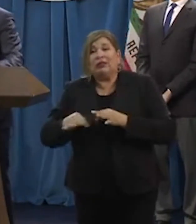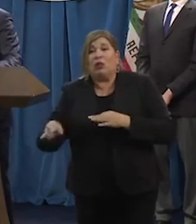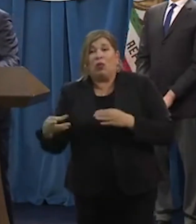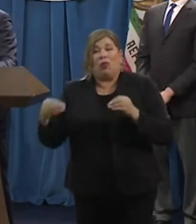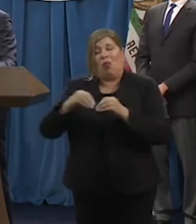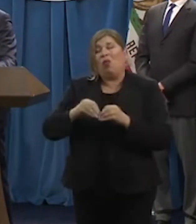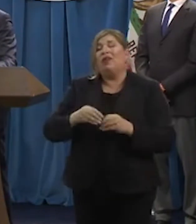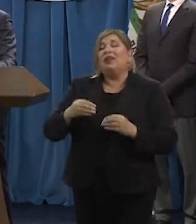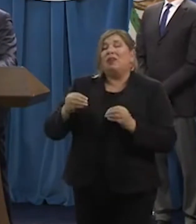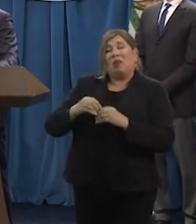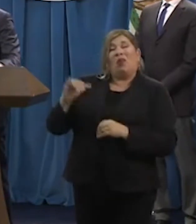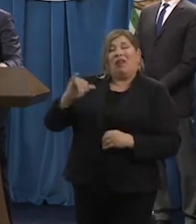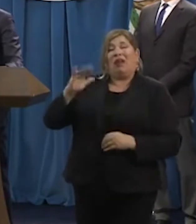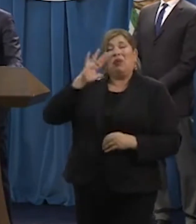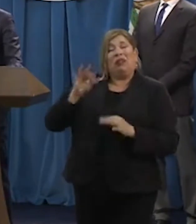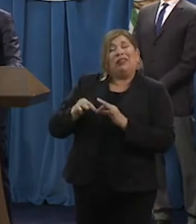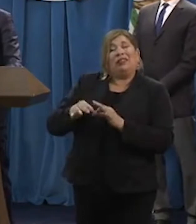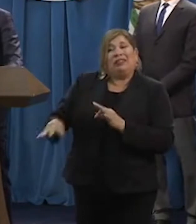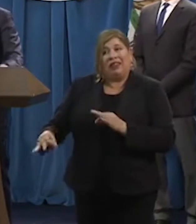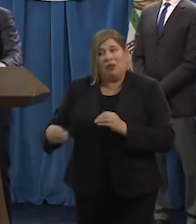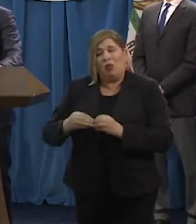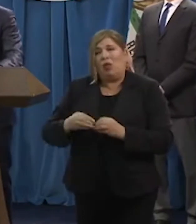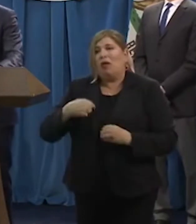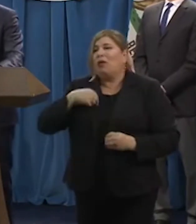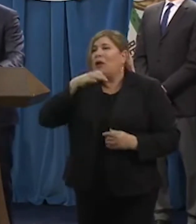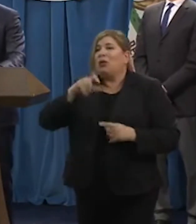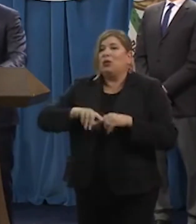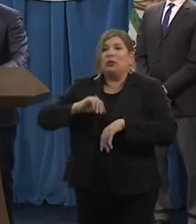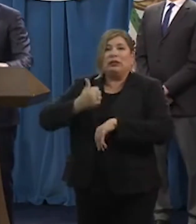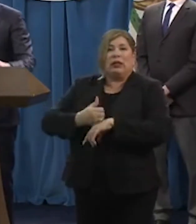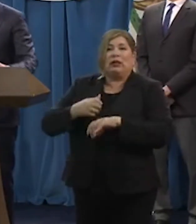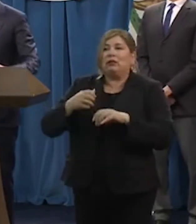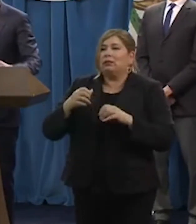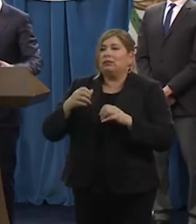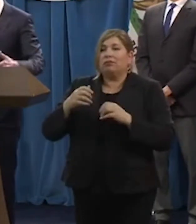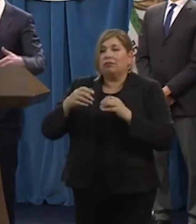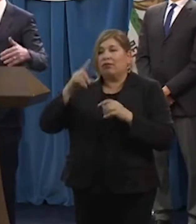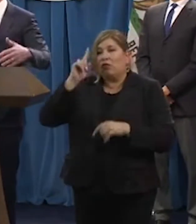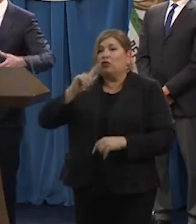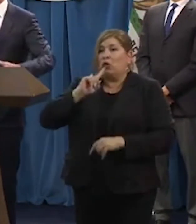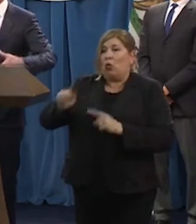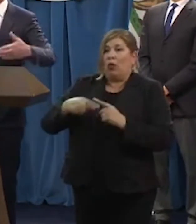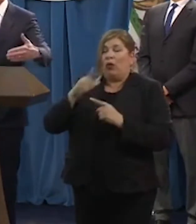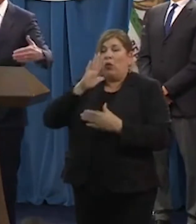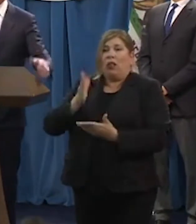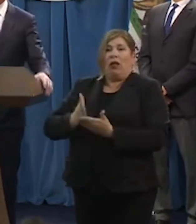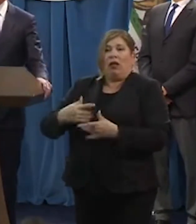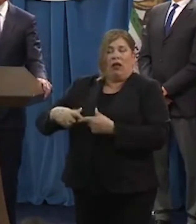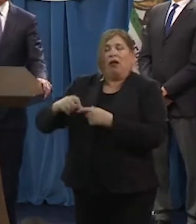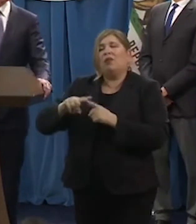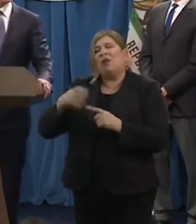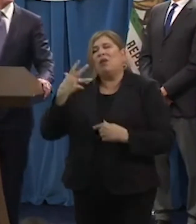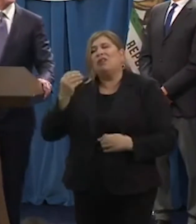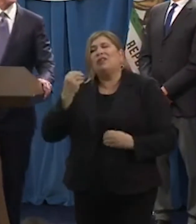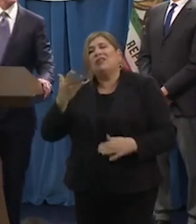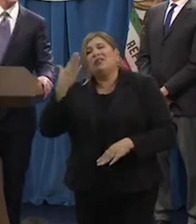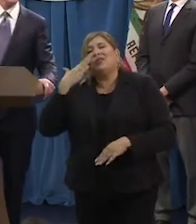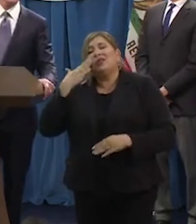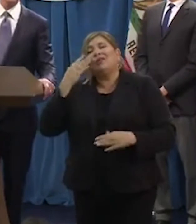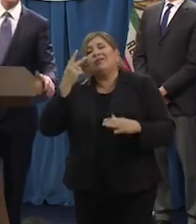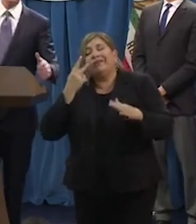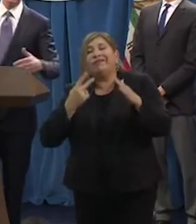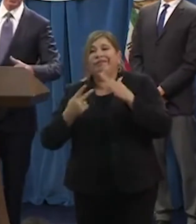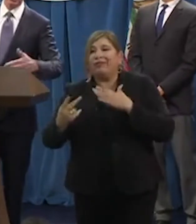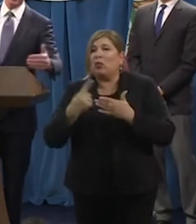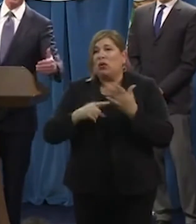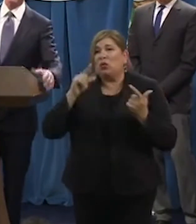it will be extended. We didn't want to put a firm timeline, but we want to give people a sense of what to expect.